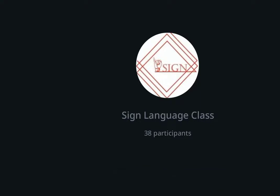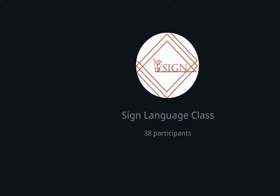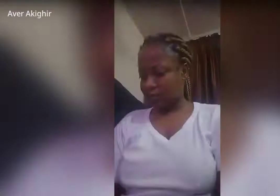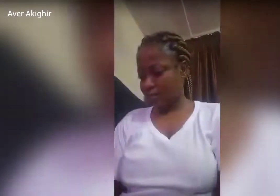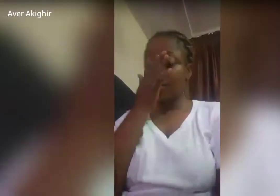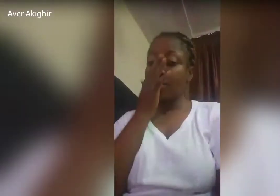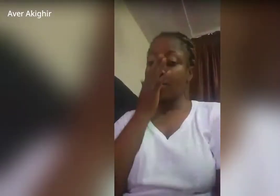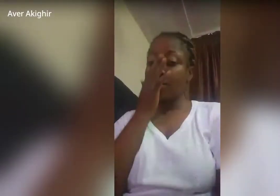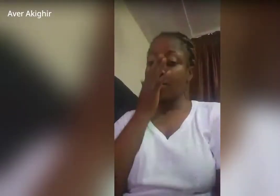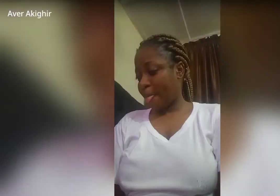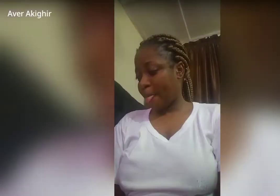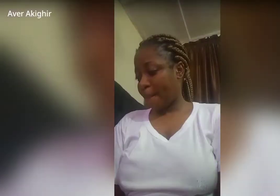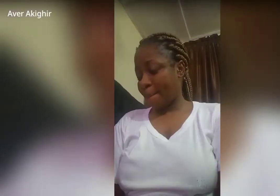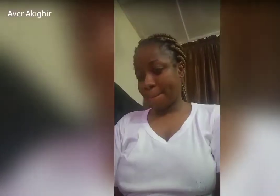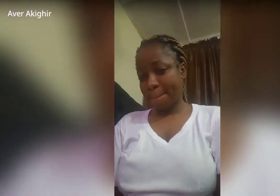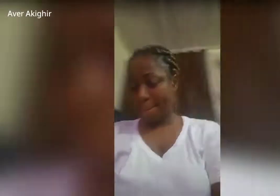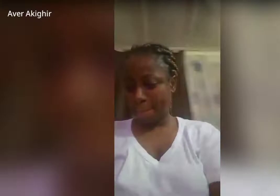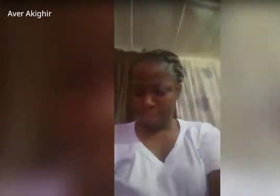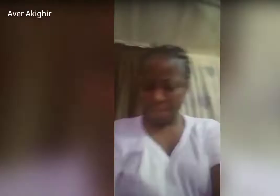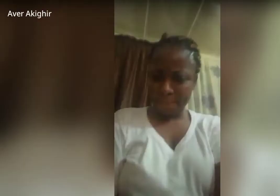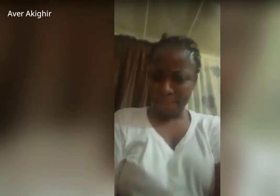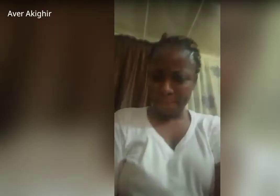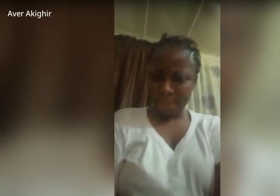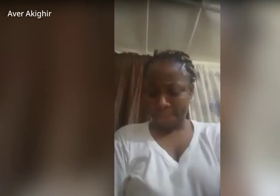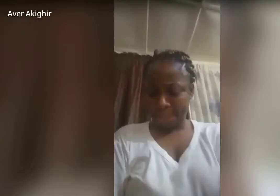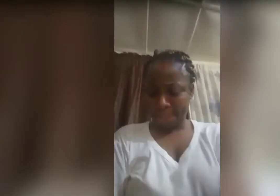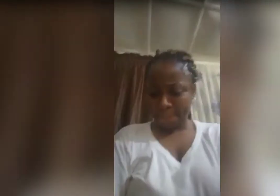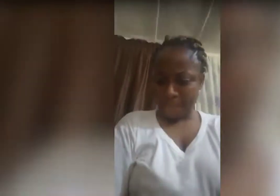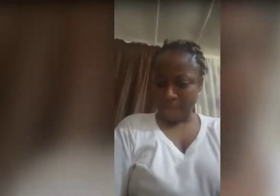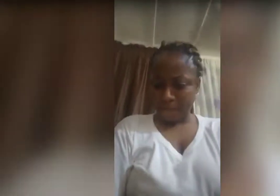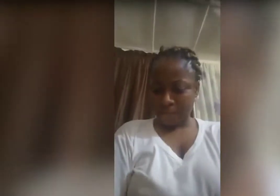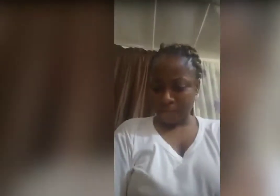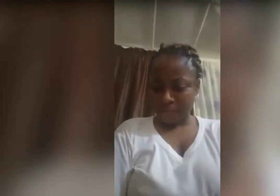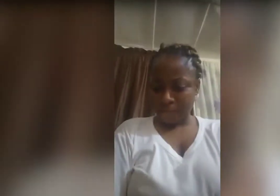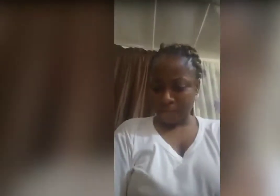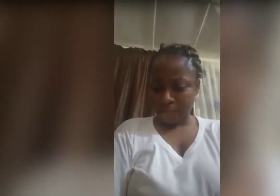Mm, I like your determination, the way you protested.